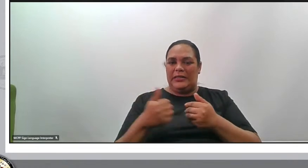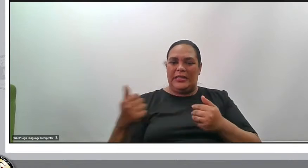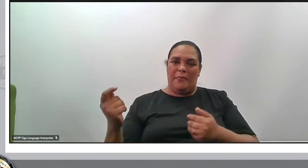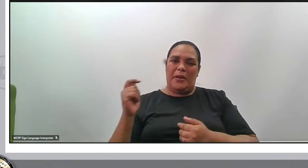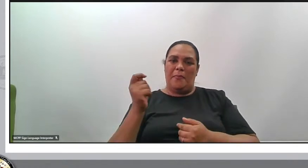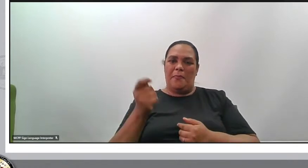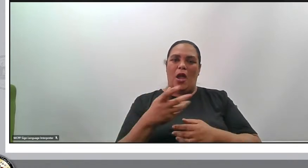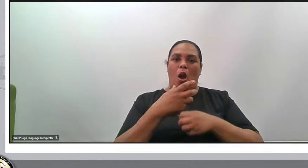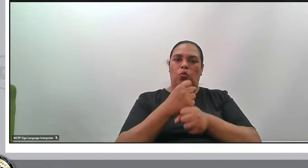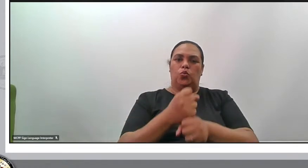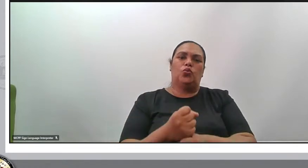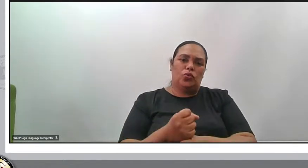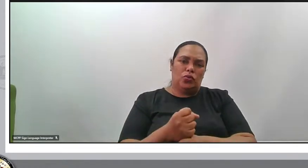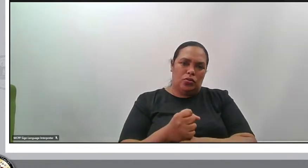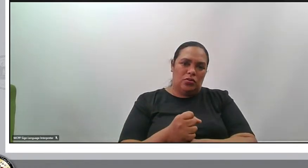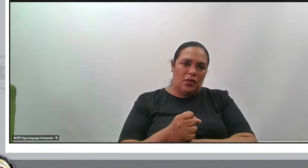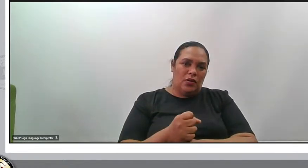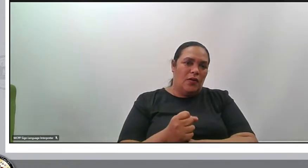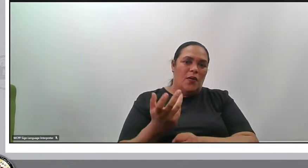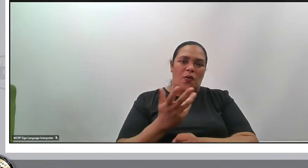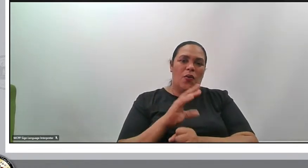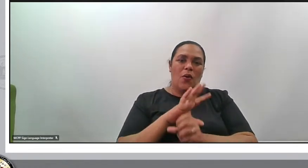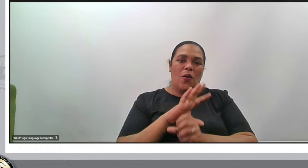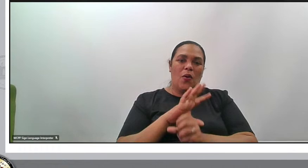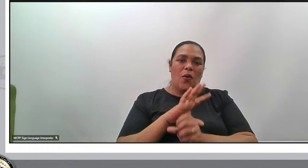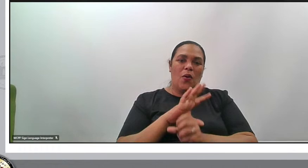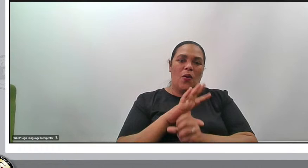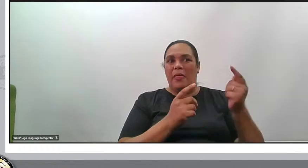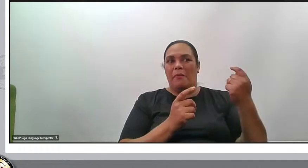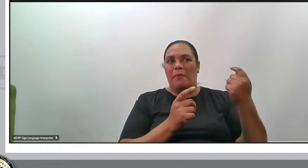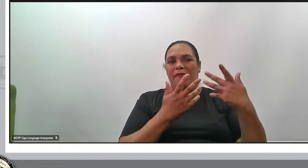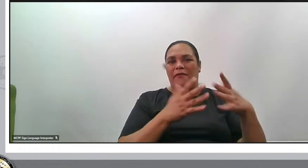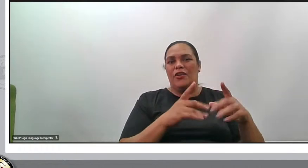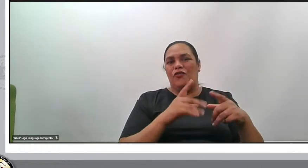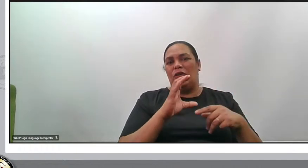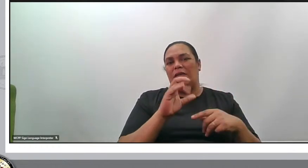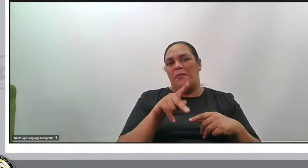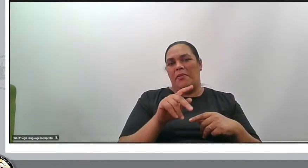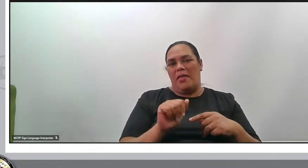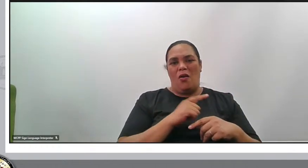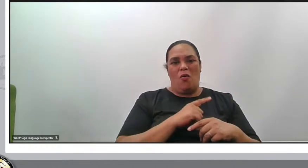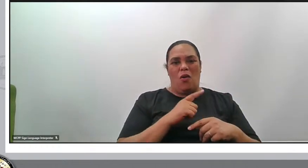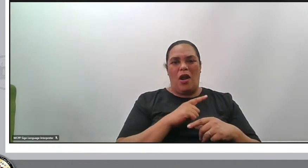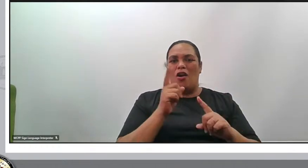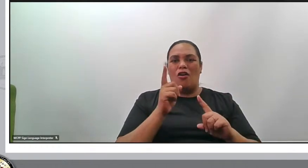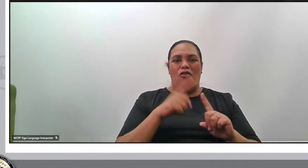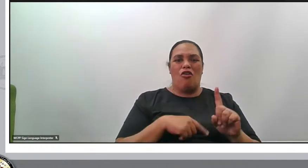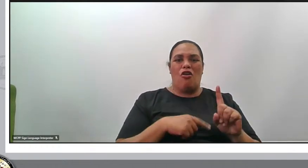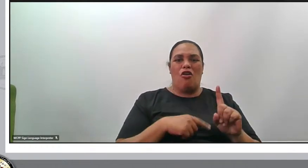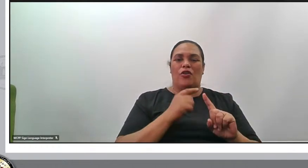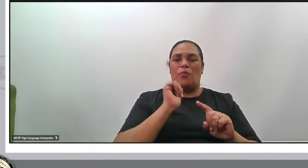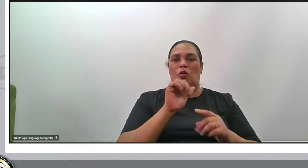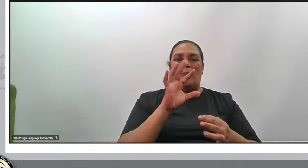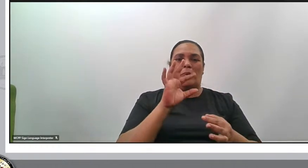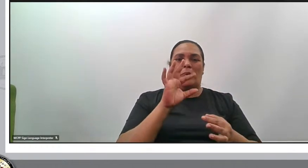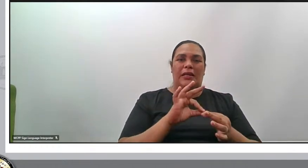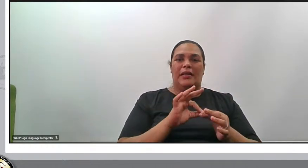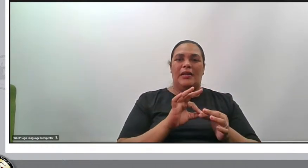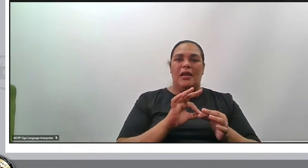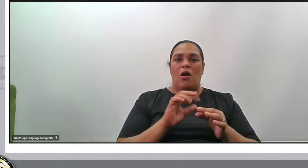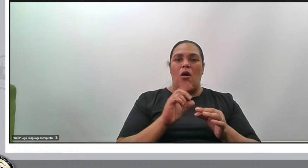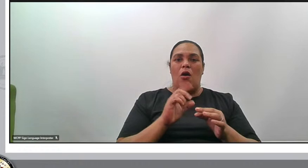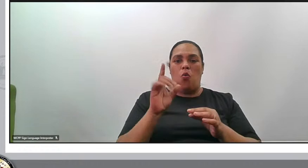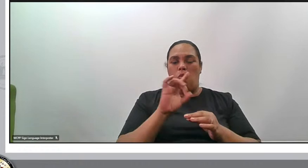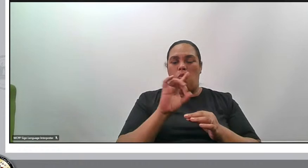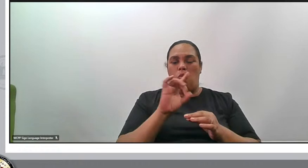to host when all the parliaments already pay for CPA and why it cannot come from that particular pool.